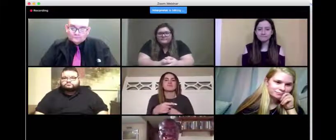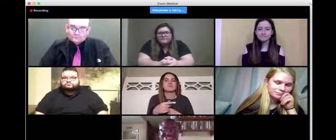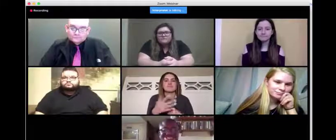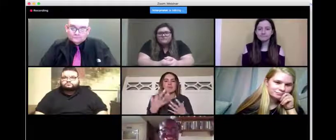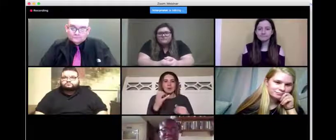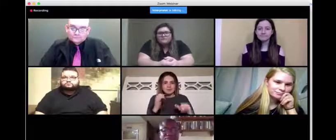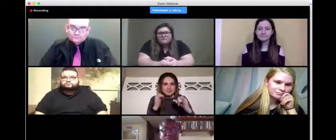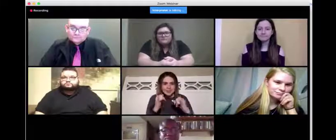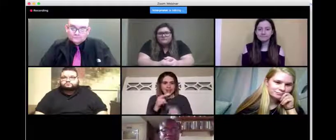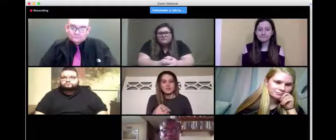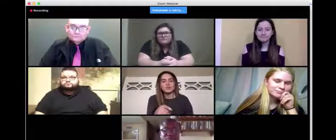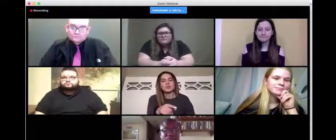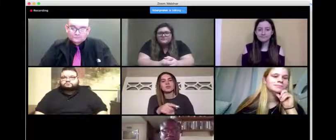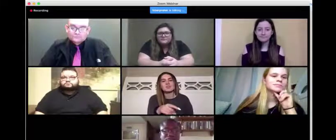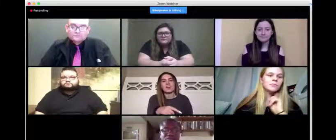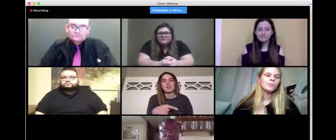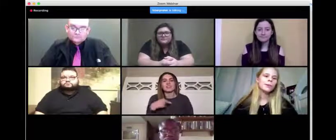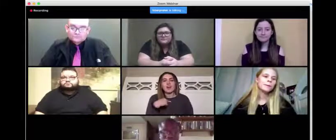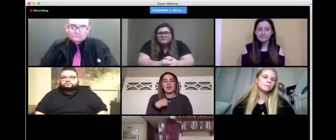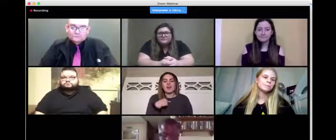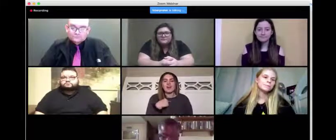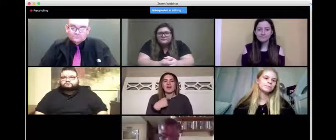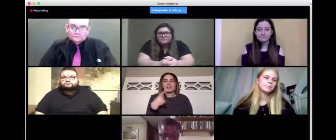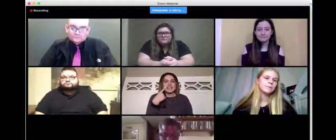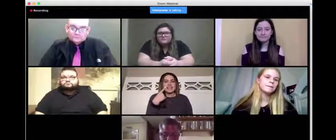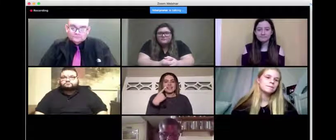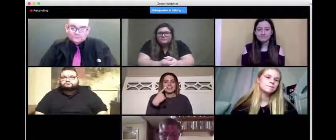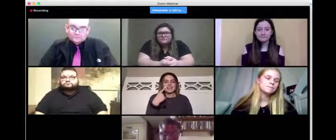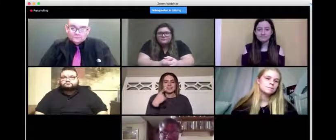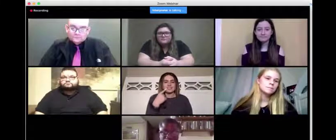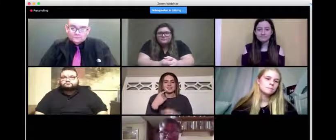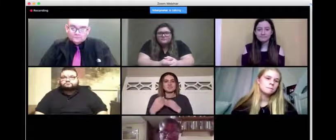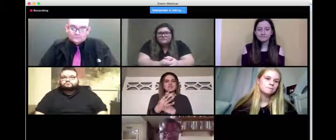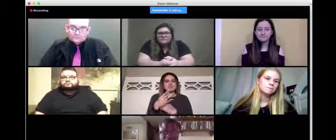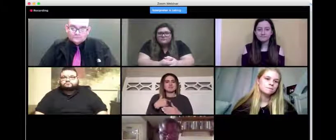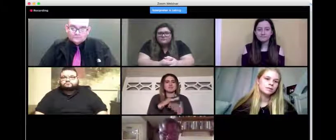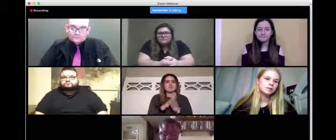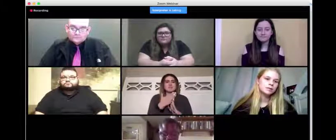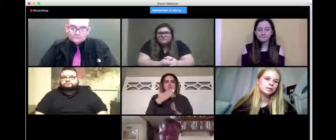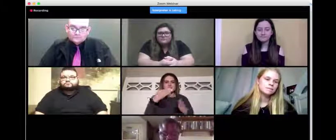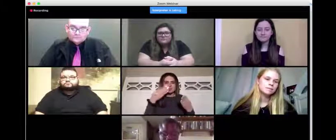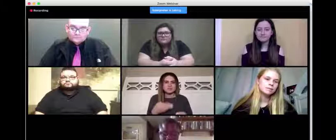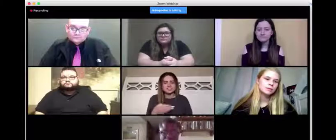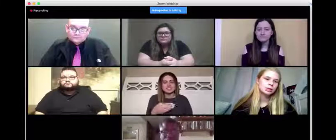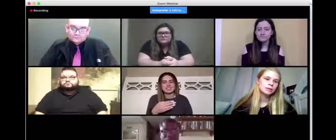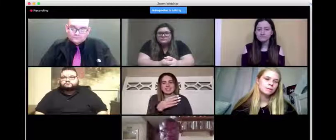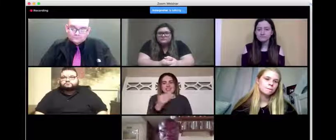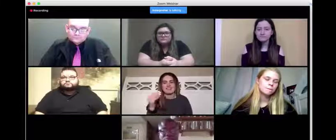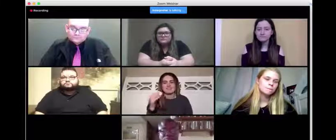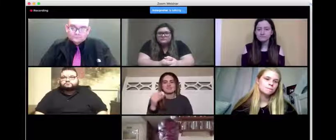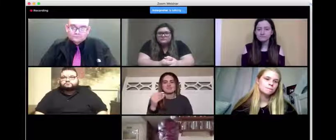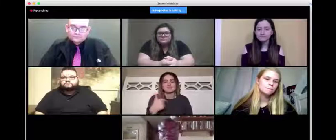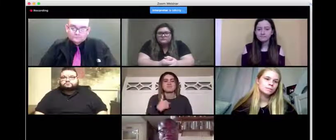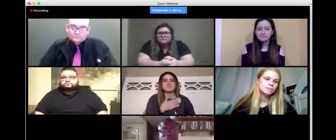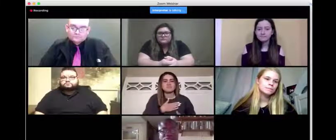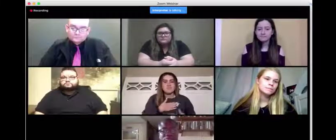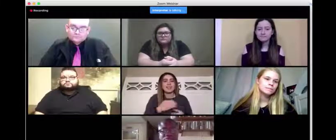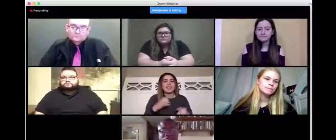So I think that has really influenced me to become a better person. And I enjoy educating people as well and informing them